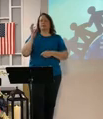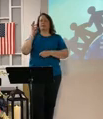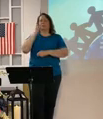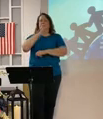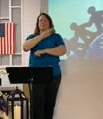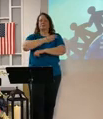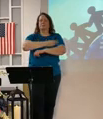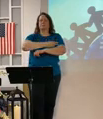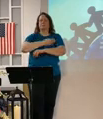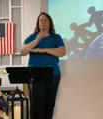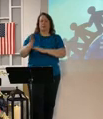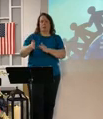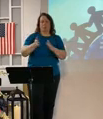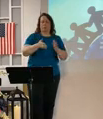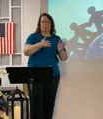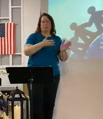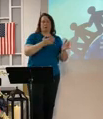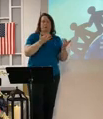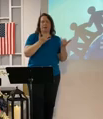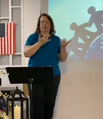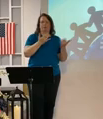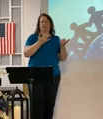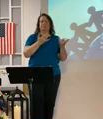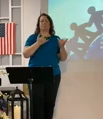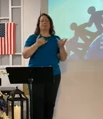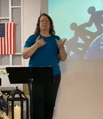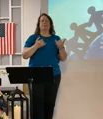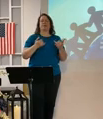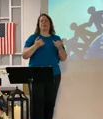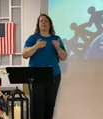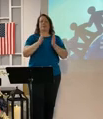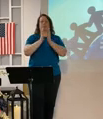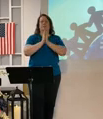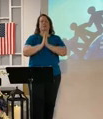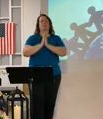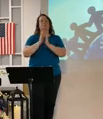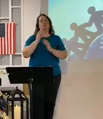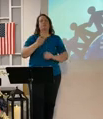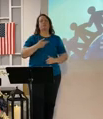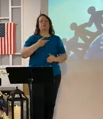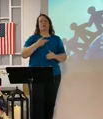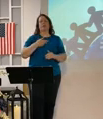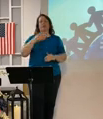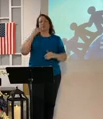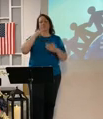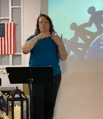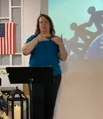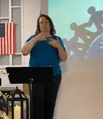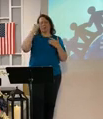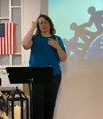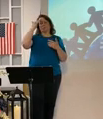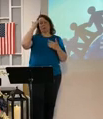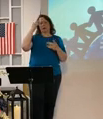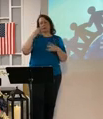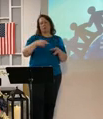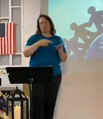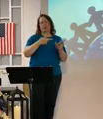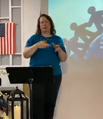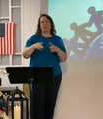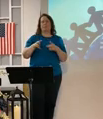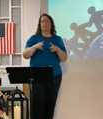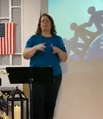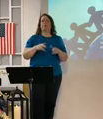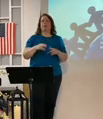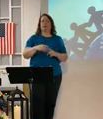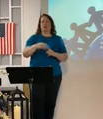spiritual preparation today. And so just pray for us as we get our hearts and minds ready to share. And then I would like to ask